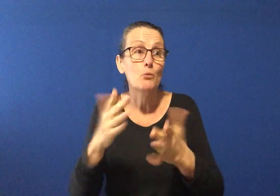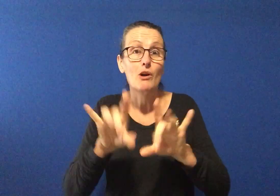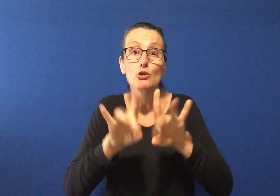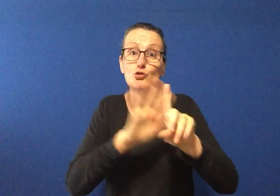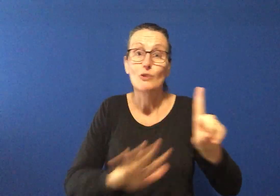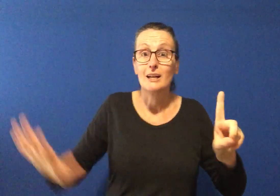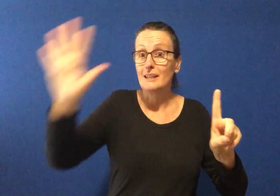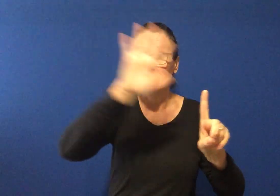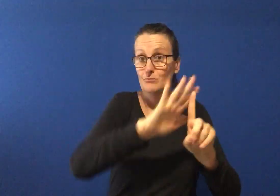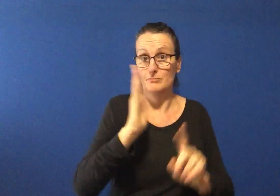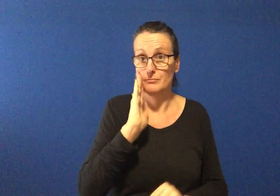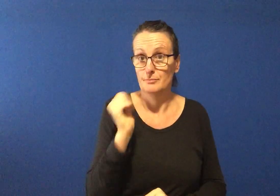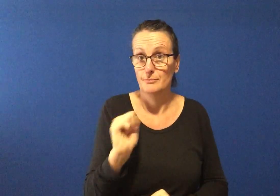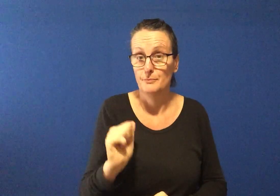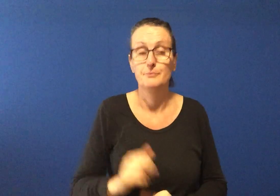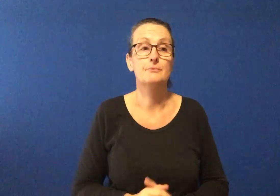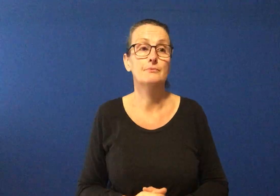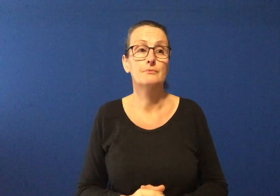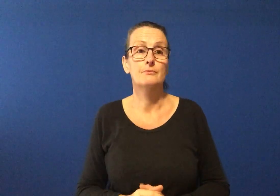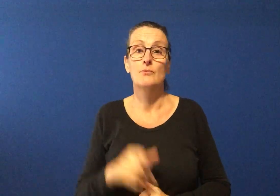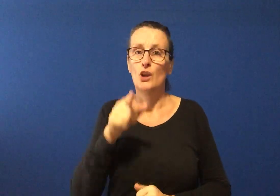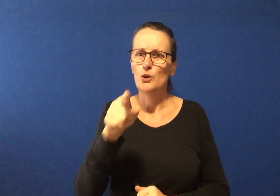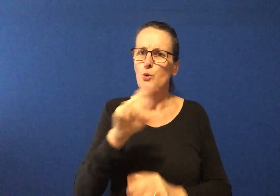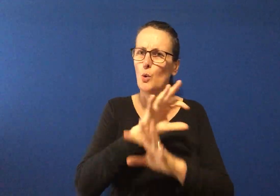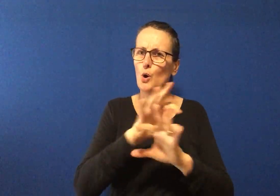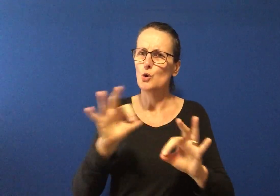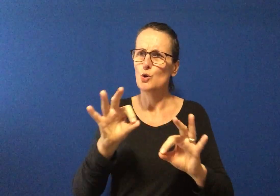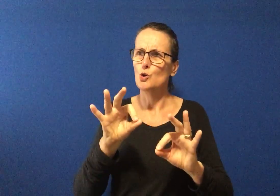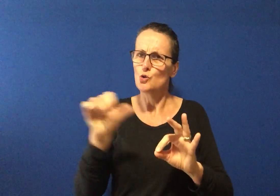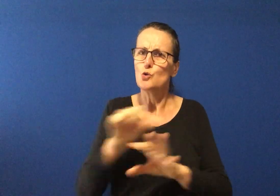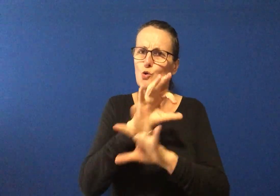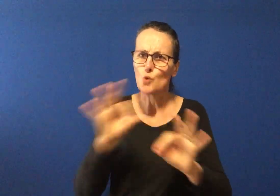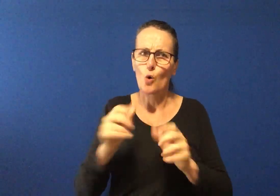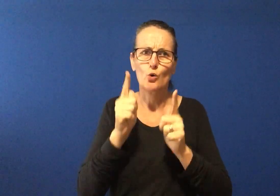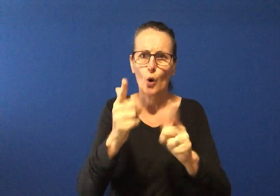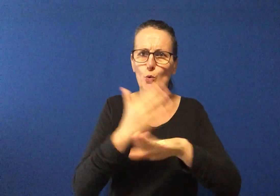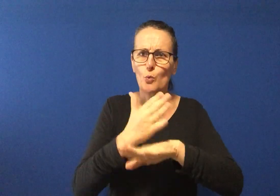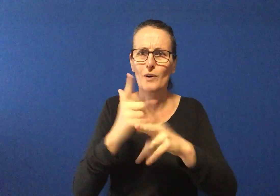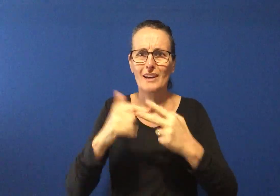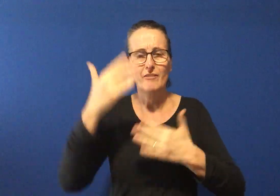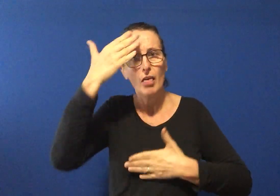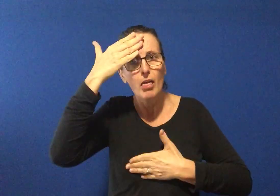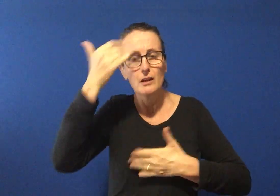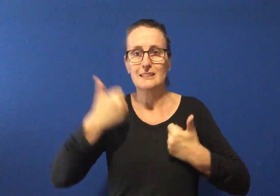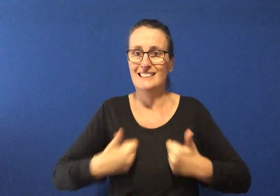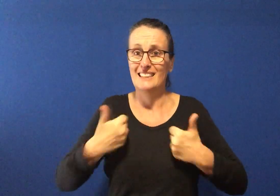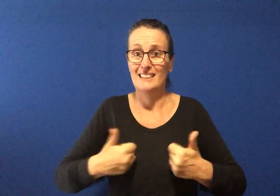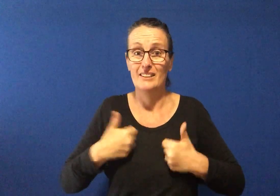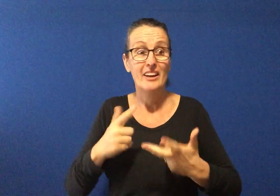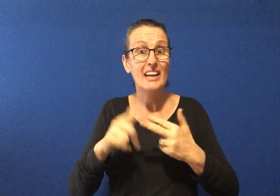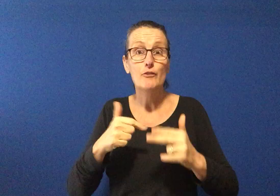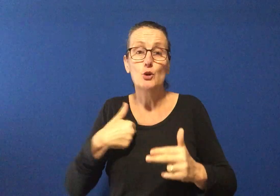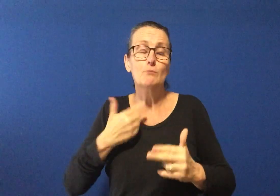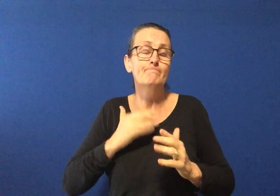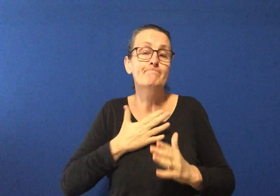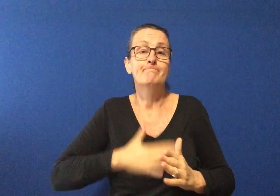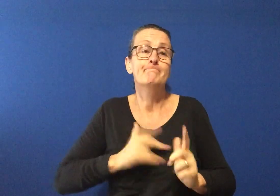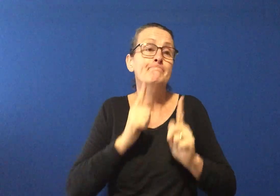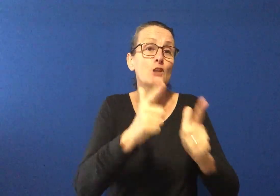Australia, is that you are not being a hero coming to work when you're sick. And they're just asking for trouble. And so I think that you should